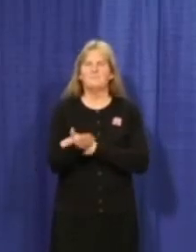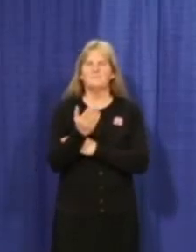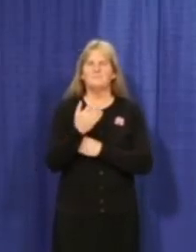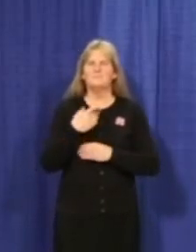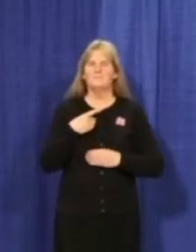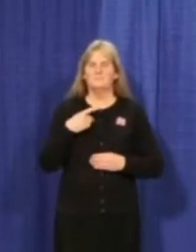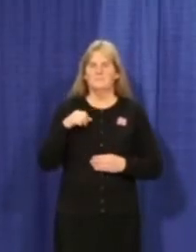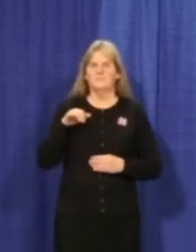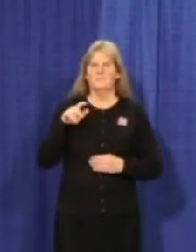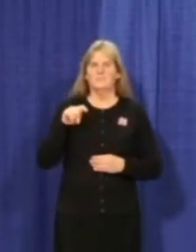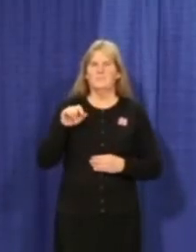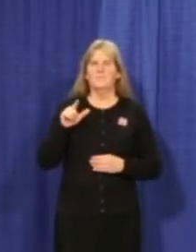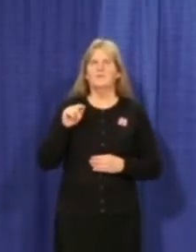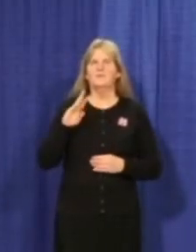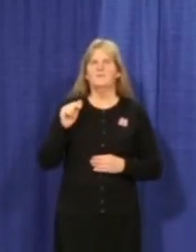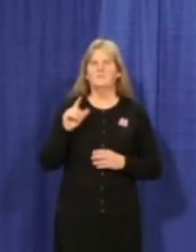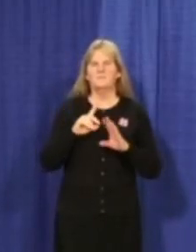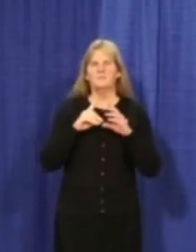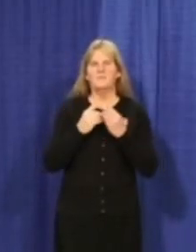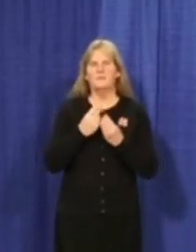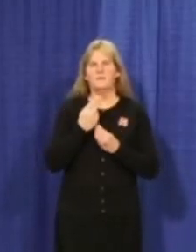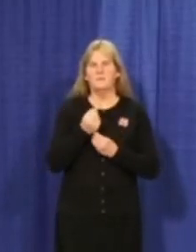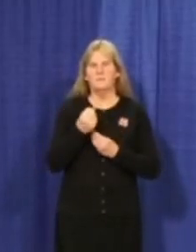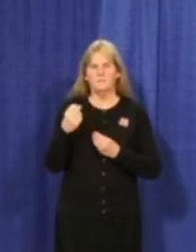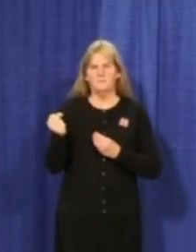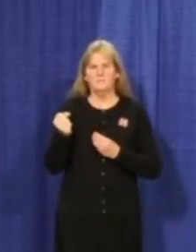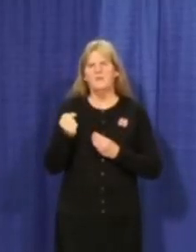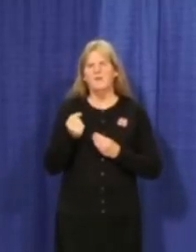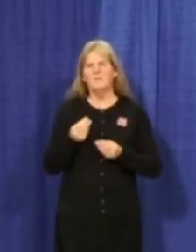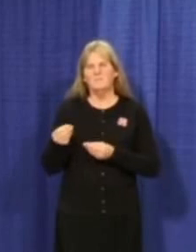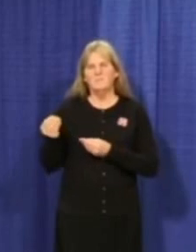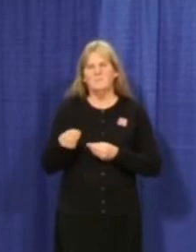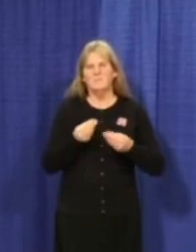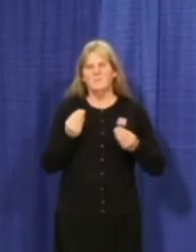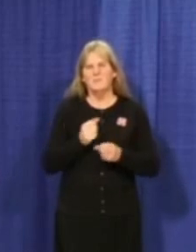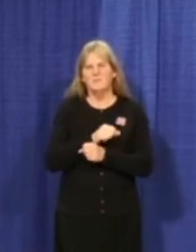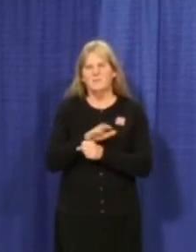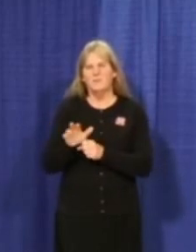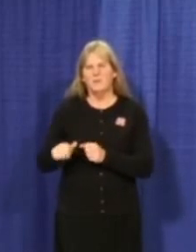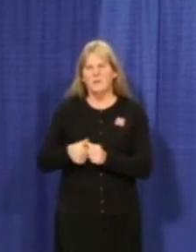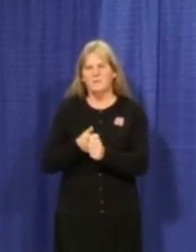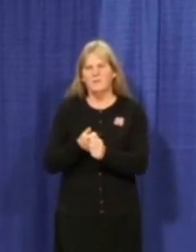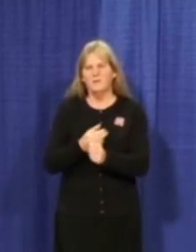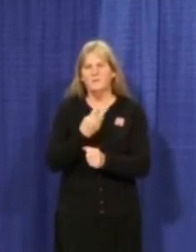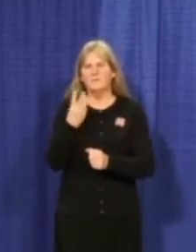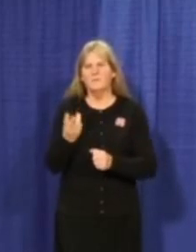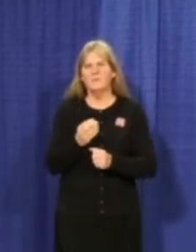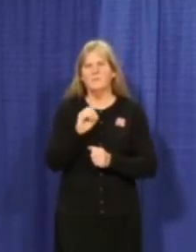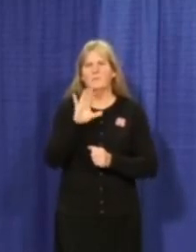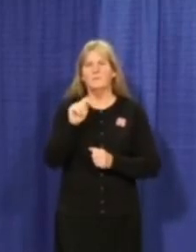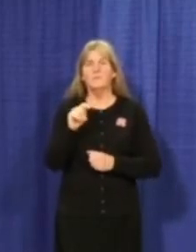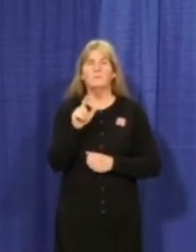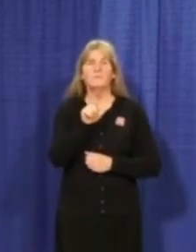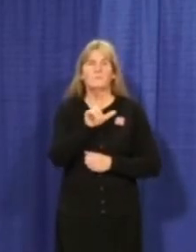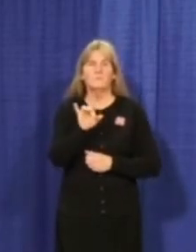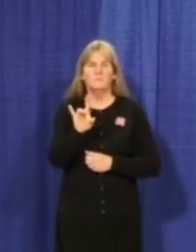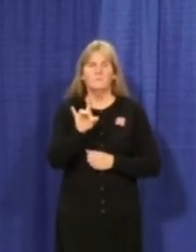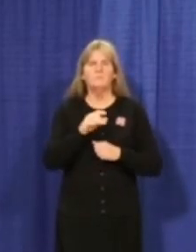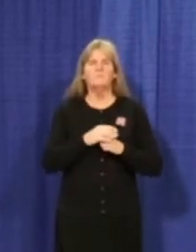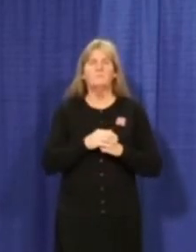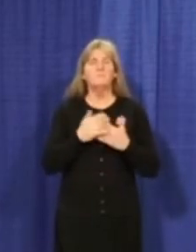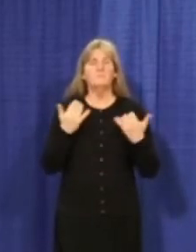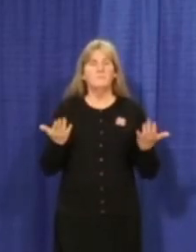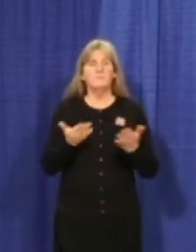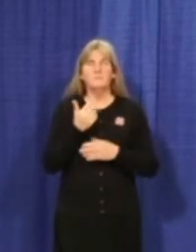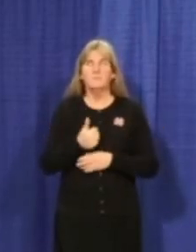Good morning. I'm Pat Living with the Department of Health and Social Services, and I will be your moderator for the COVID-19 update for Wednesday, October 28th. We are